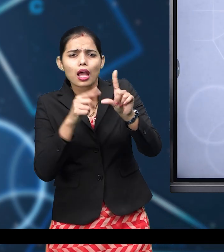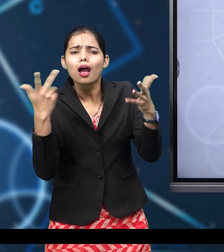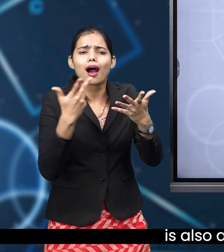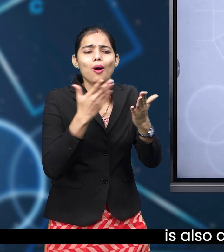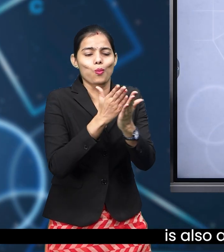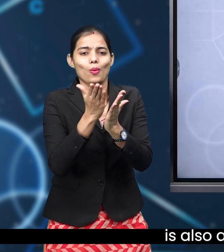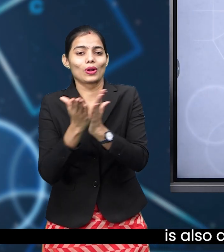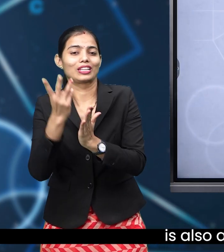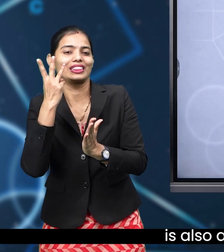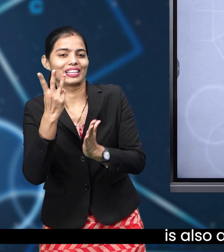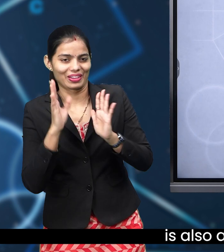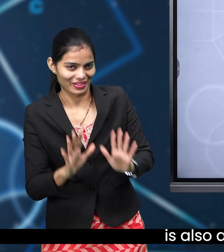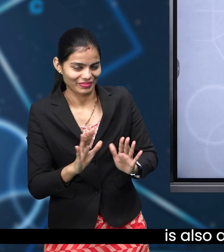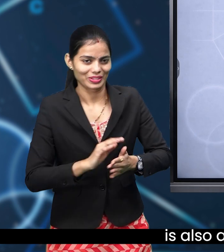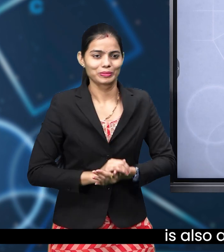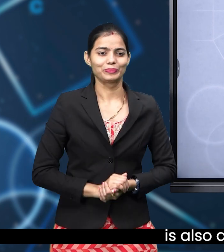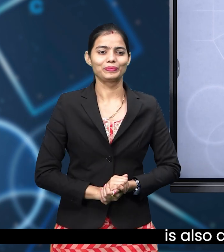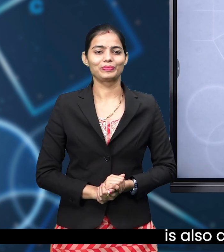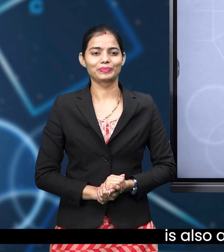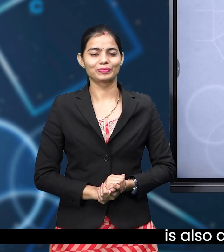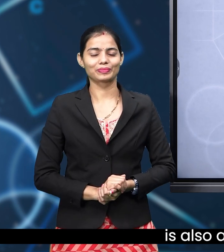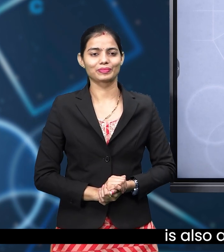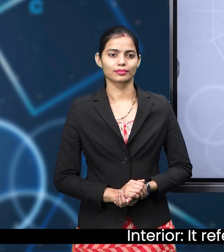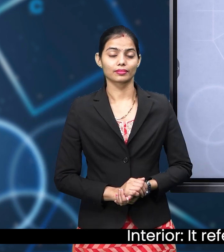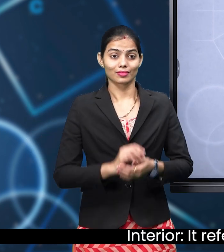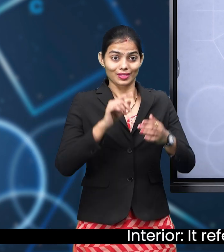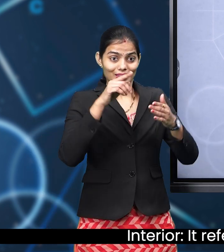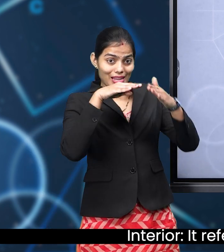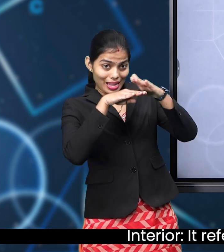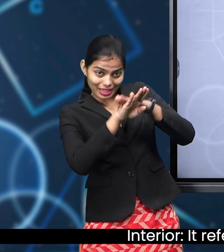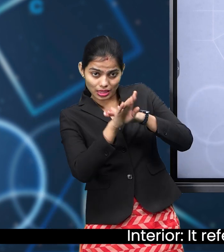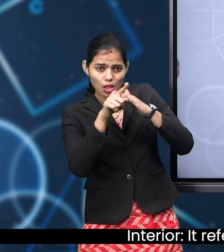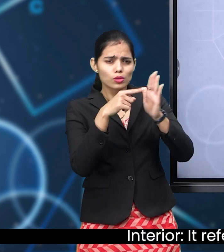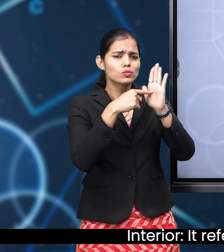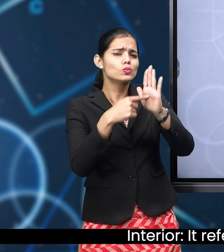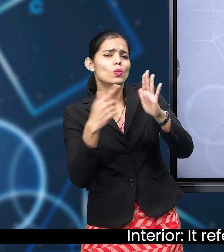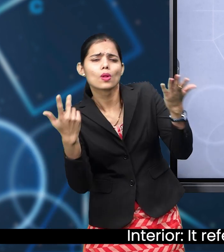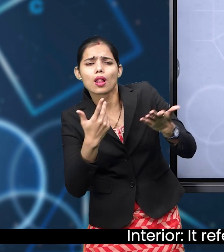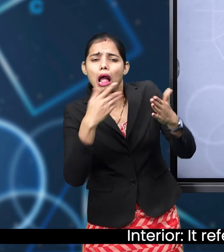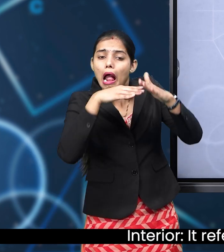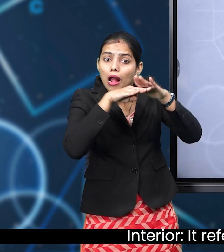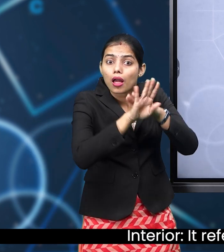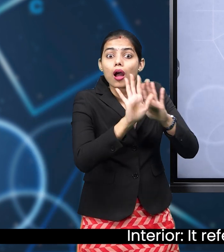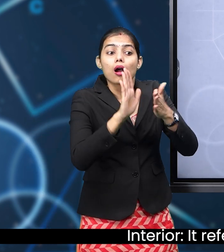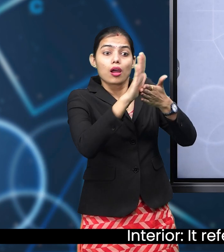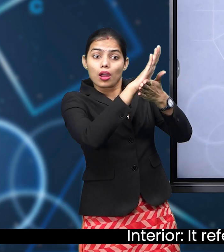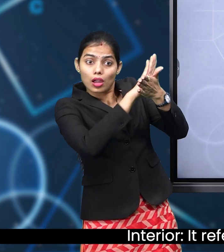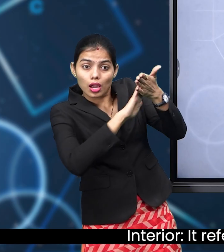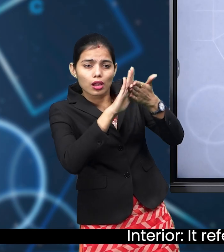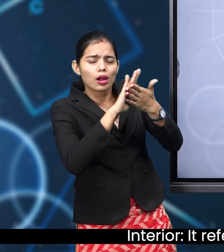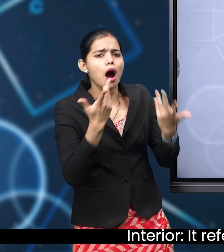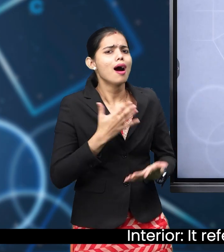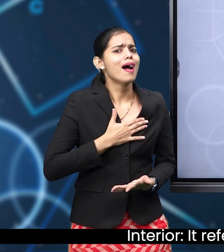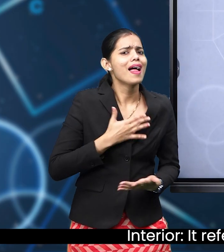An angle is also associated with three parts. Interior. It refers to the inside or inner